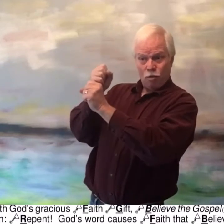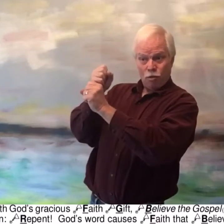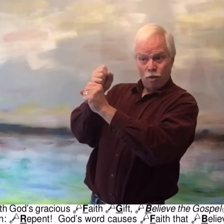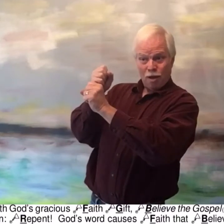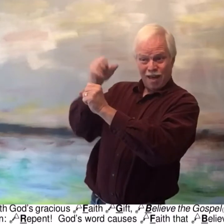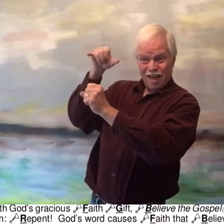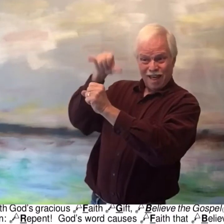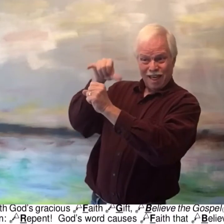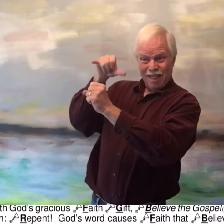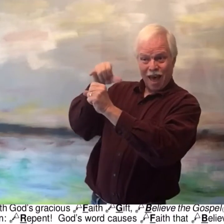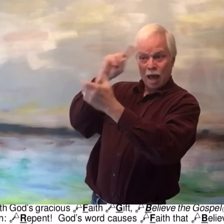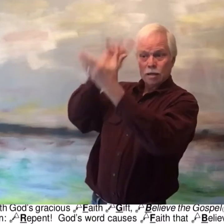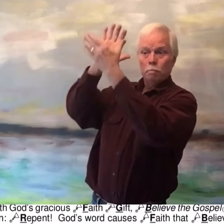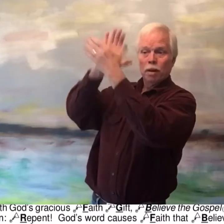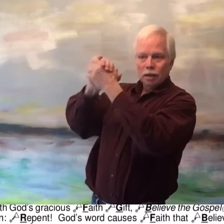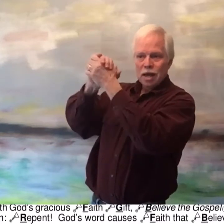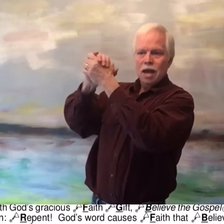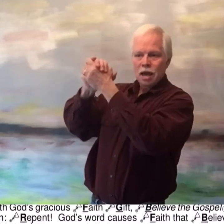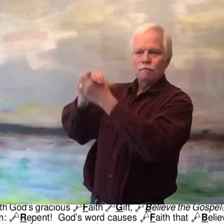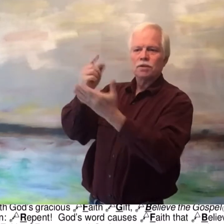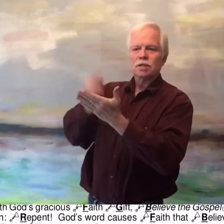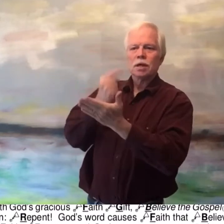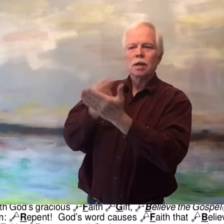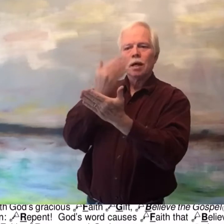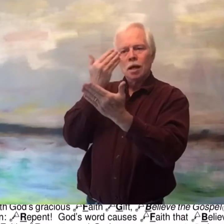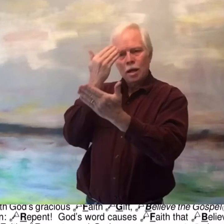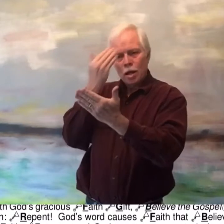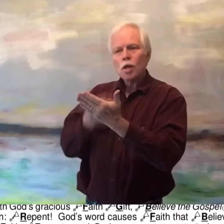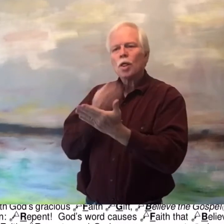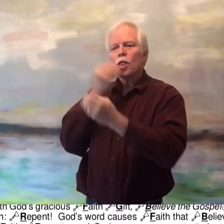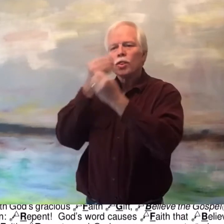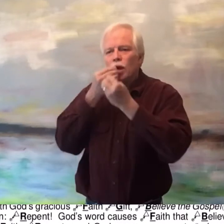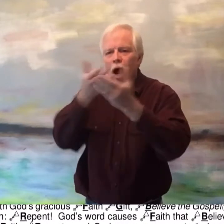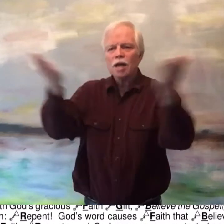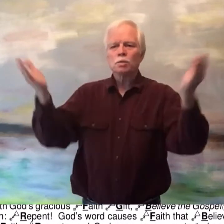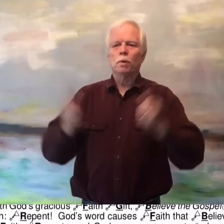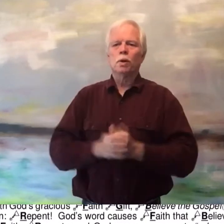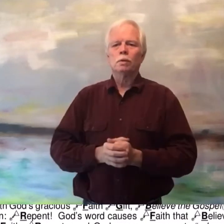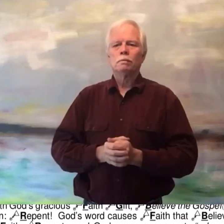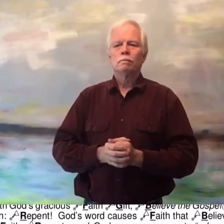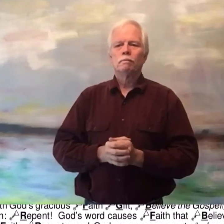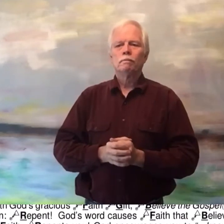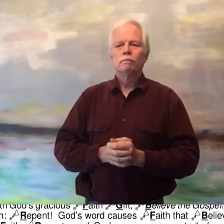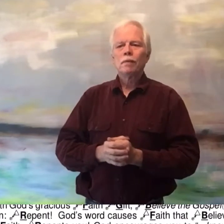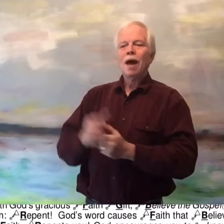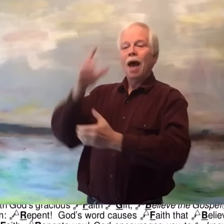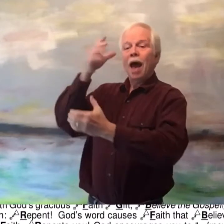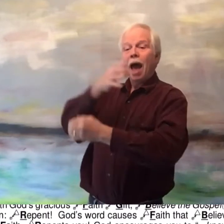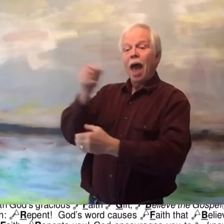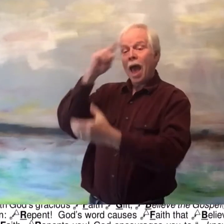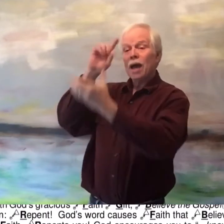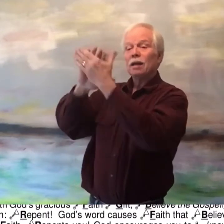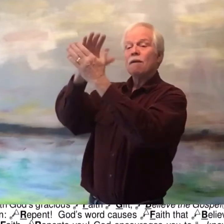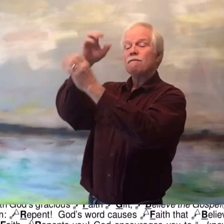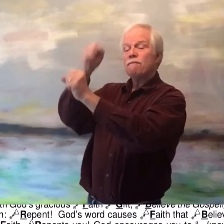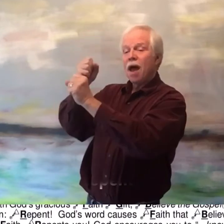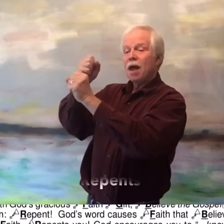that believes the gospel. And faith